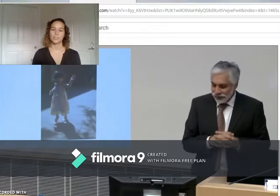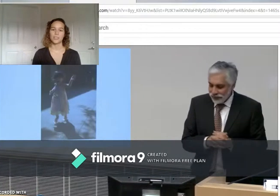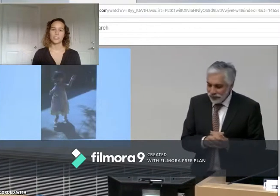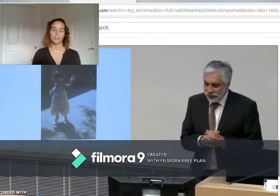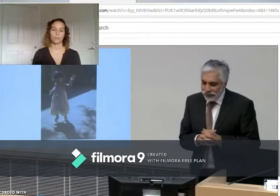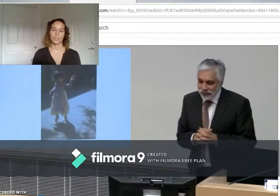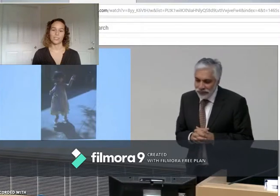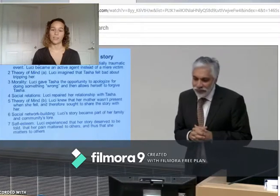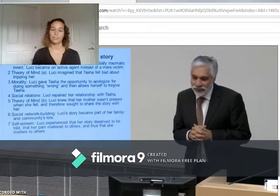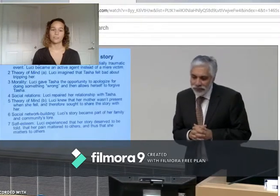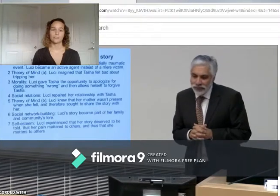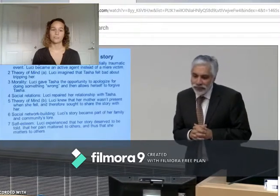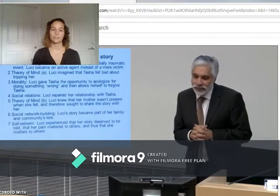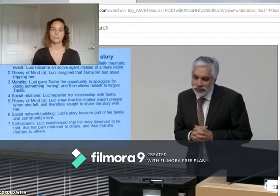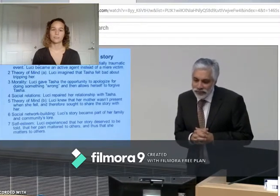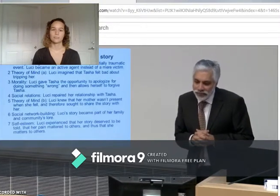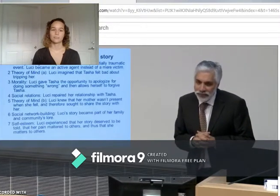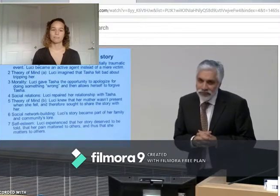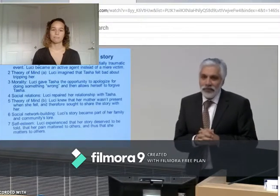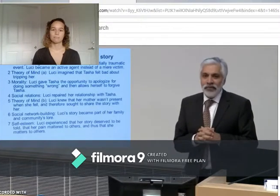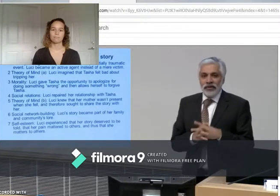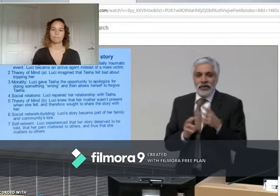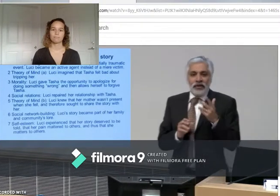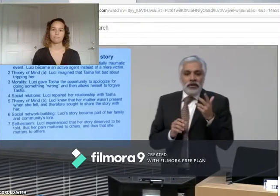Those three signs are what I signed.